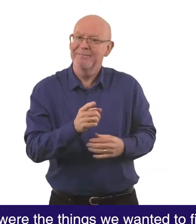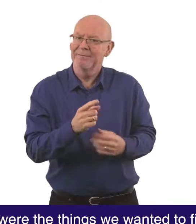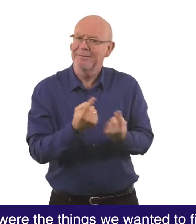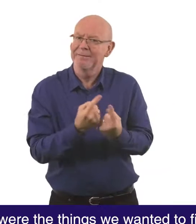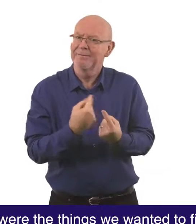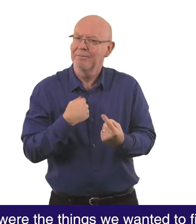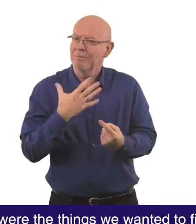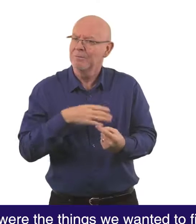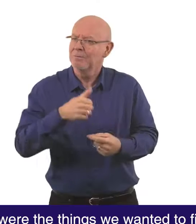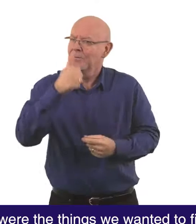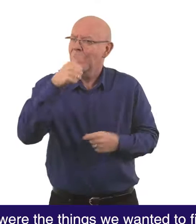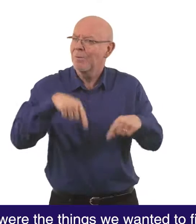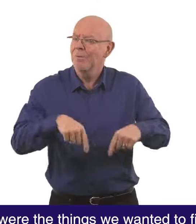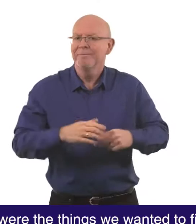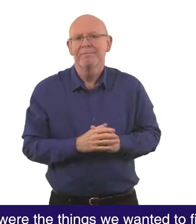These were the things we wanted to find out.